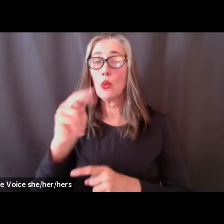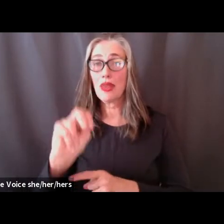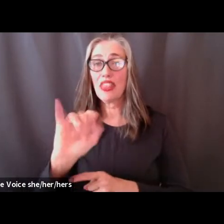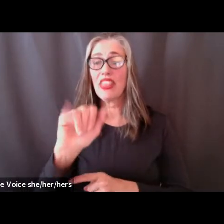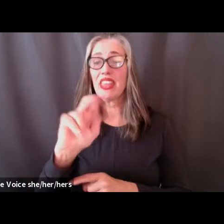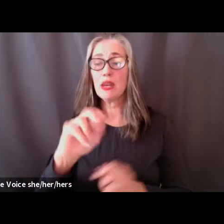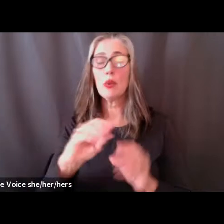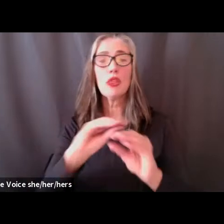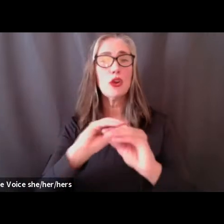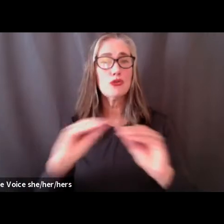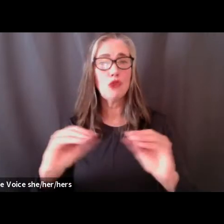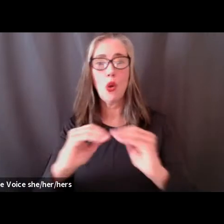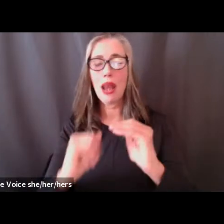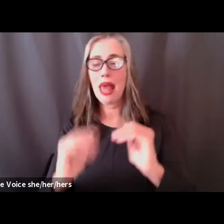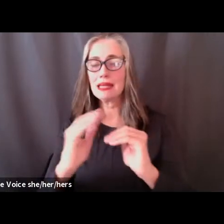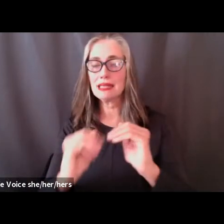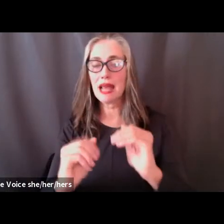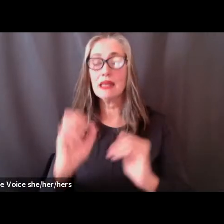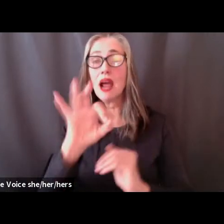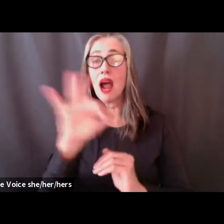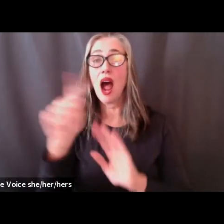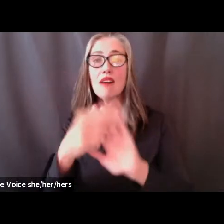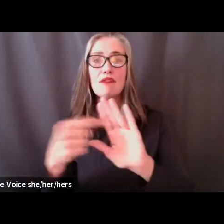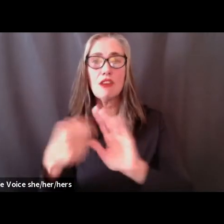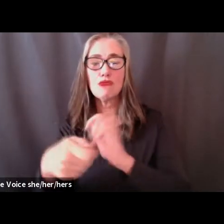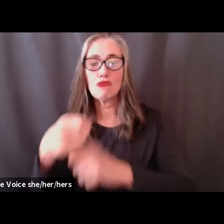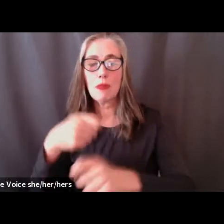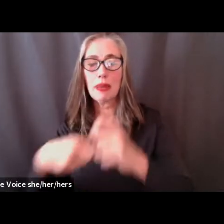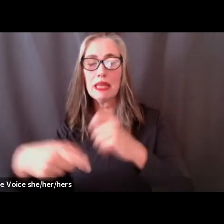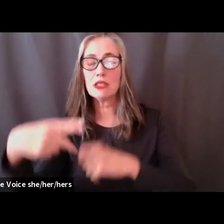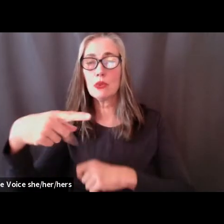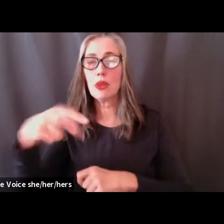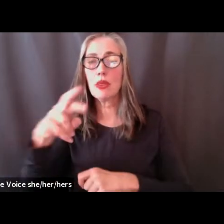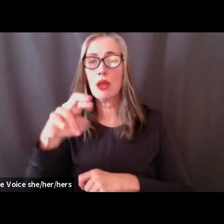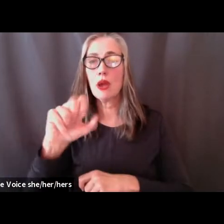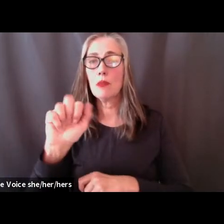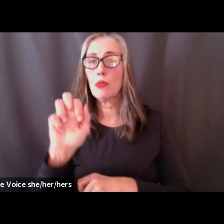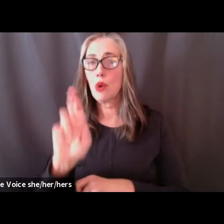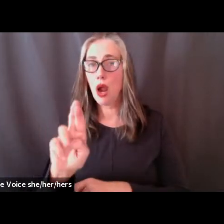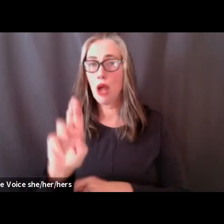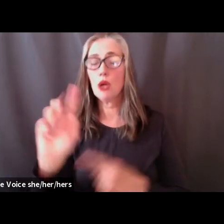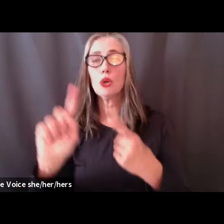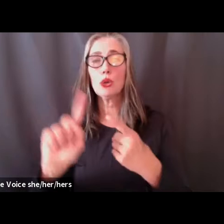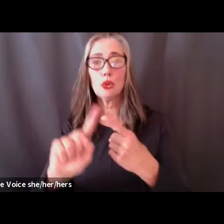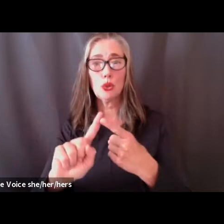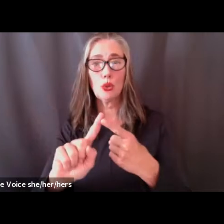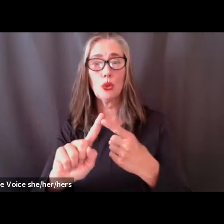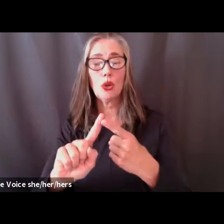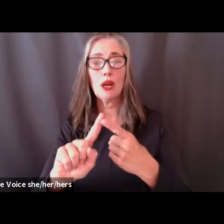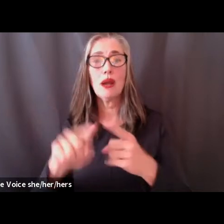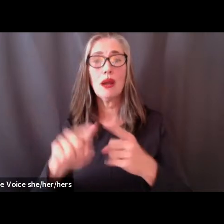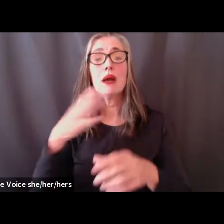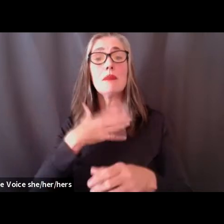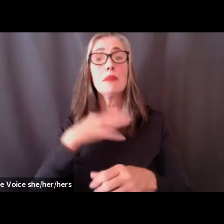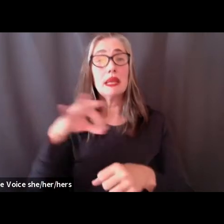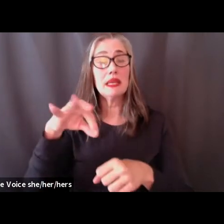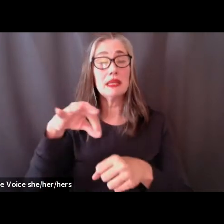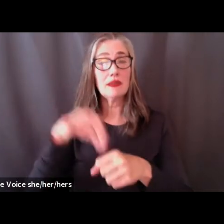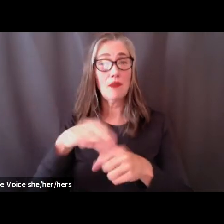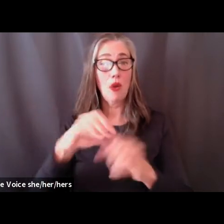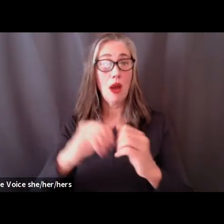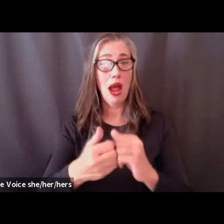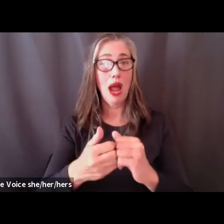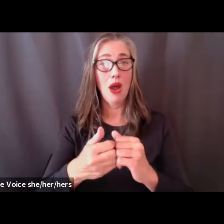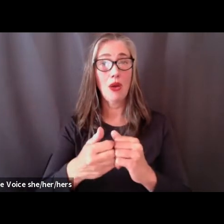strike of and replace with prior to, please vote by dialing *9 on your phone.